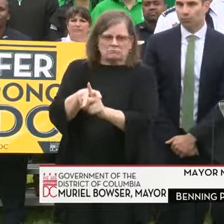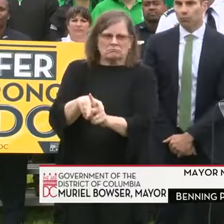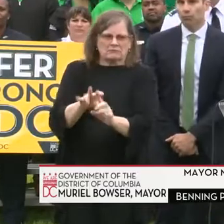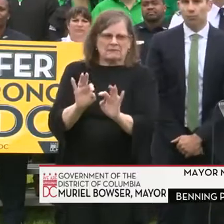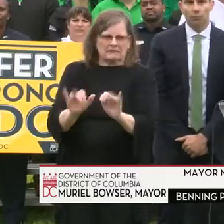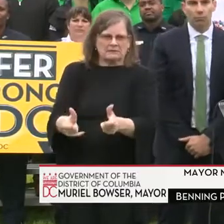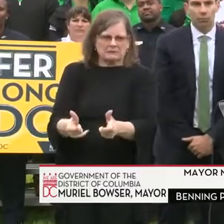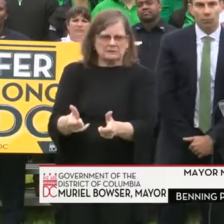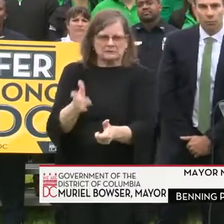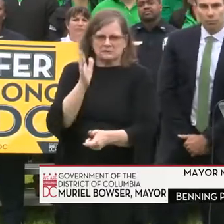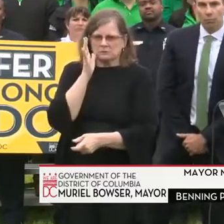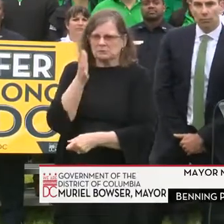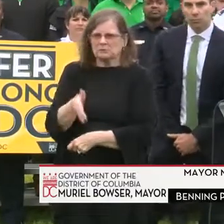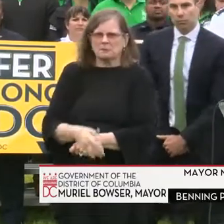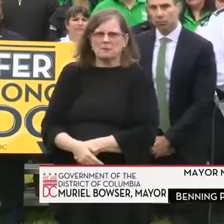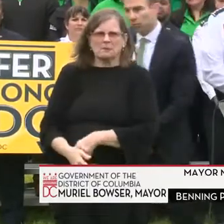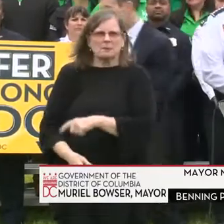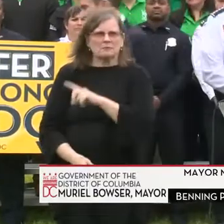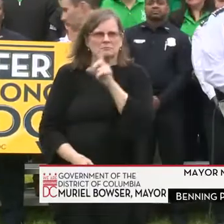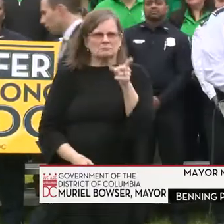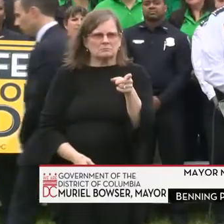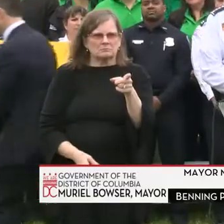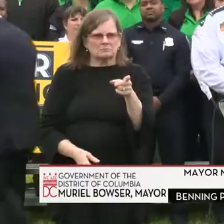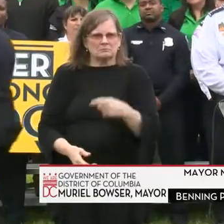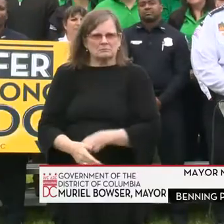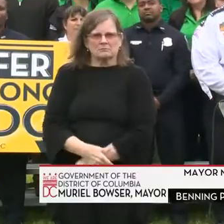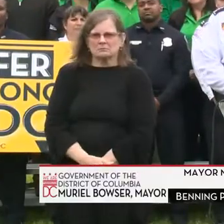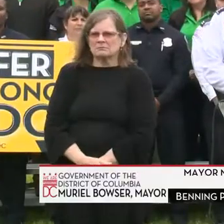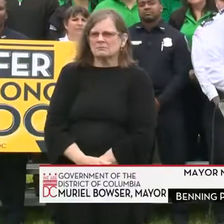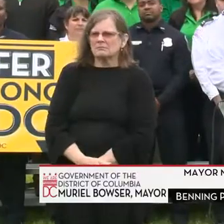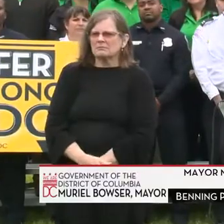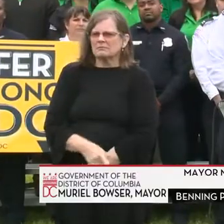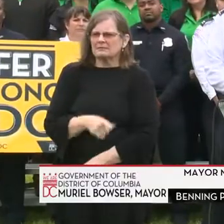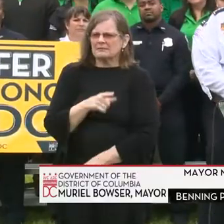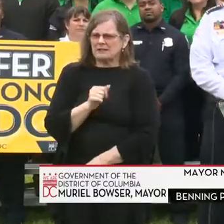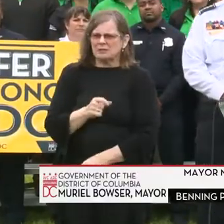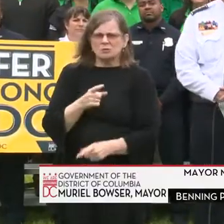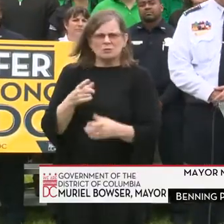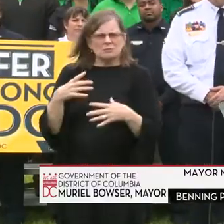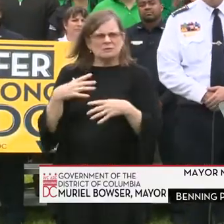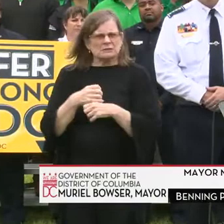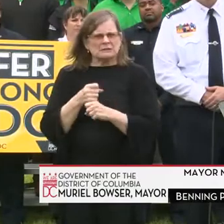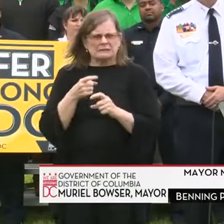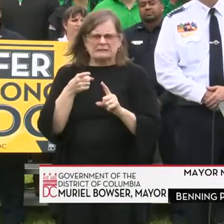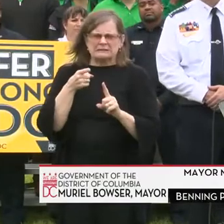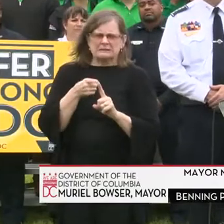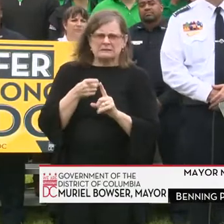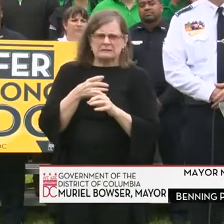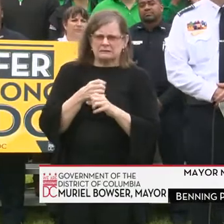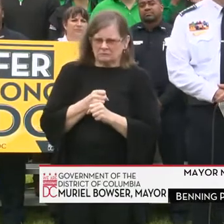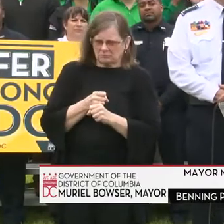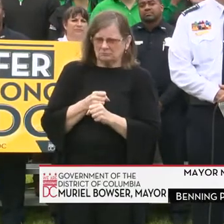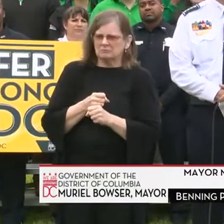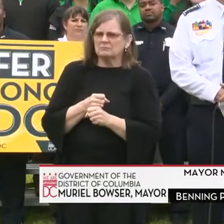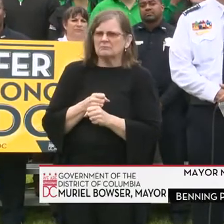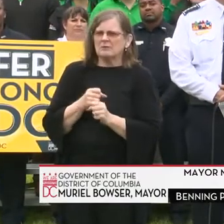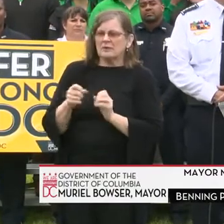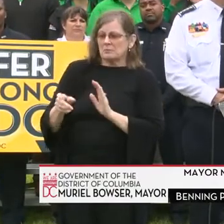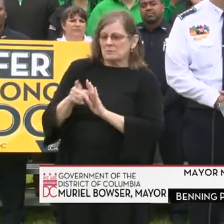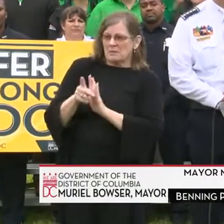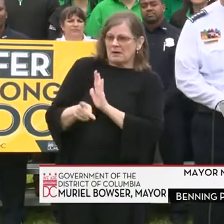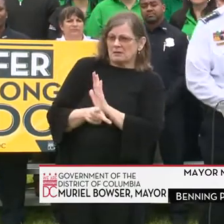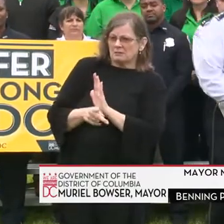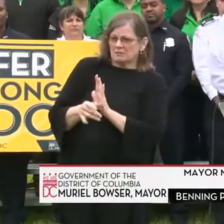Yes. Or Mayor, can you summarize briefly the policy regarding handcuffing juveniles?